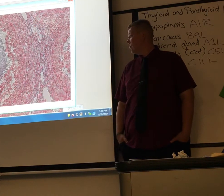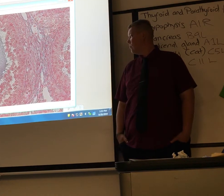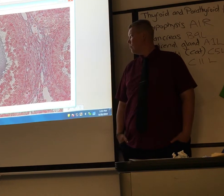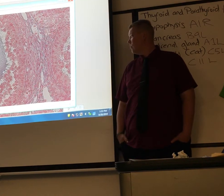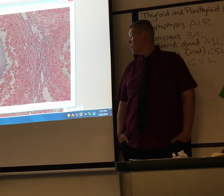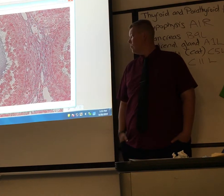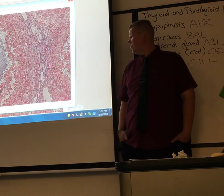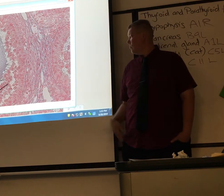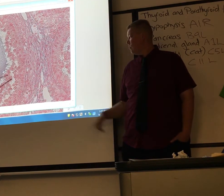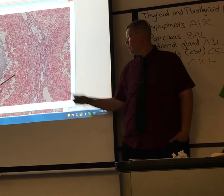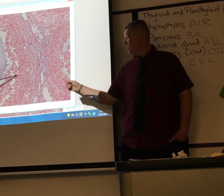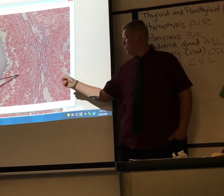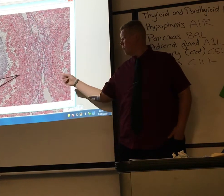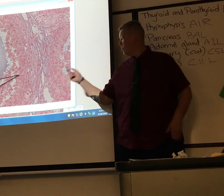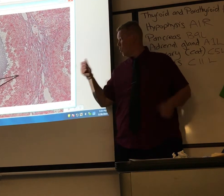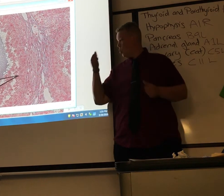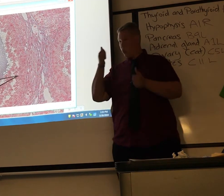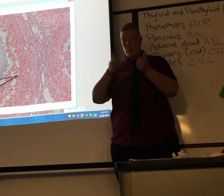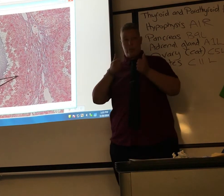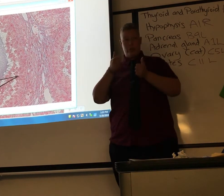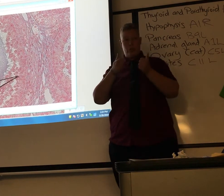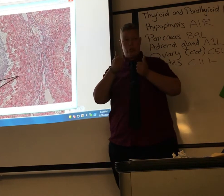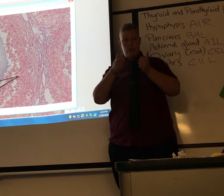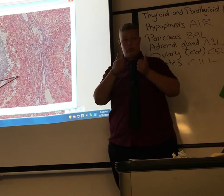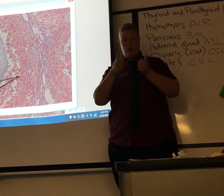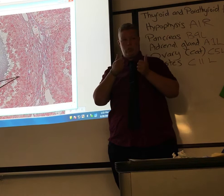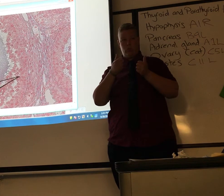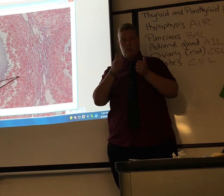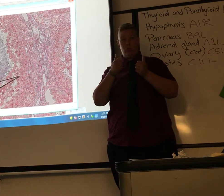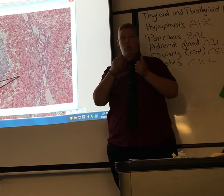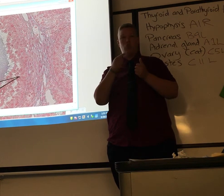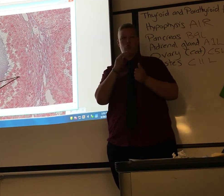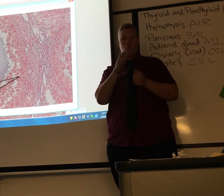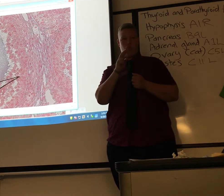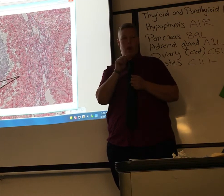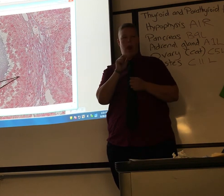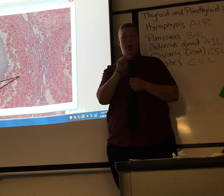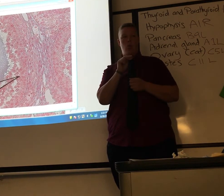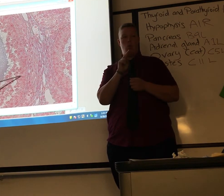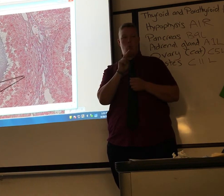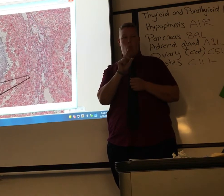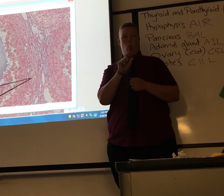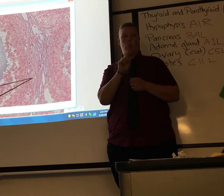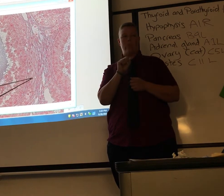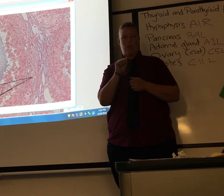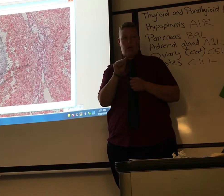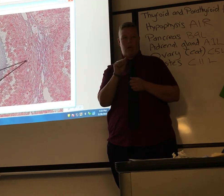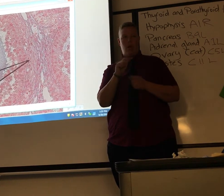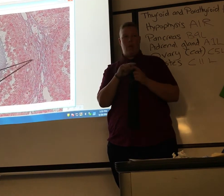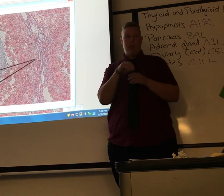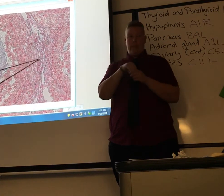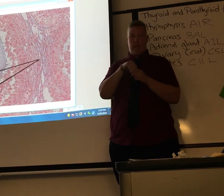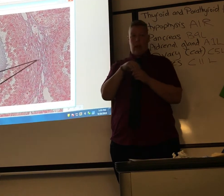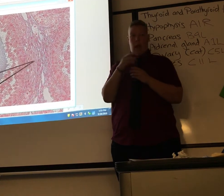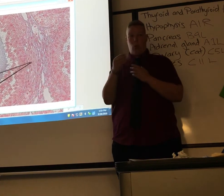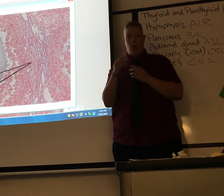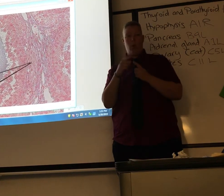So which one is this? Granulosa cells or theca? Granulosa. On the inner, the outer, looks more fibrous.